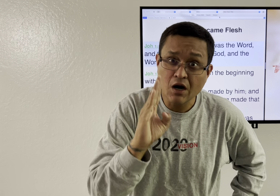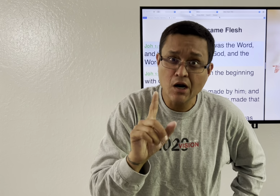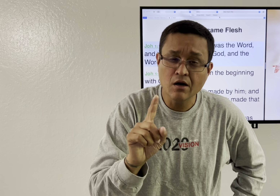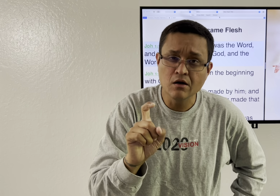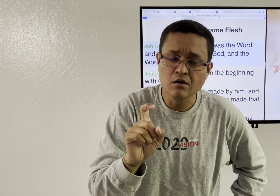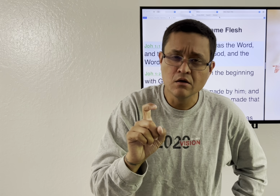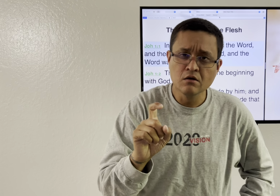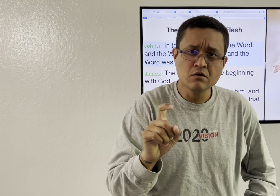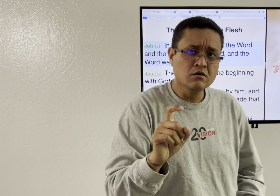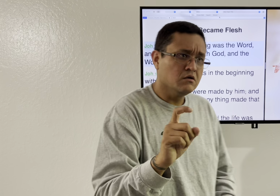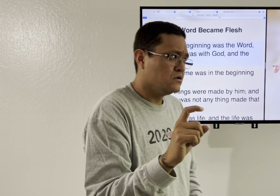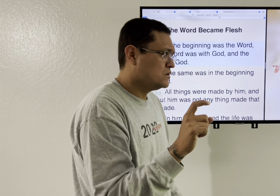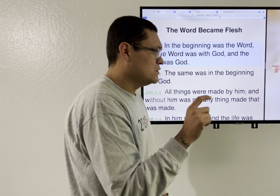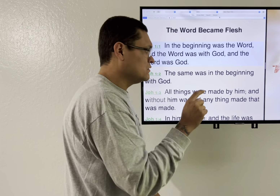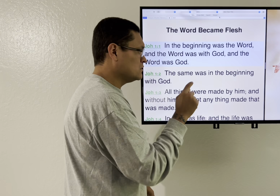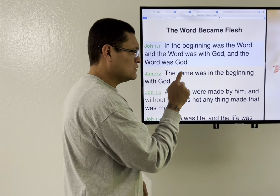Wait a minute, you believe in two gods?